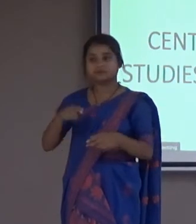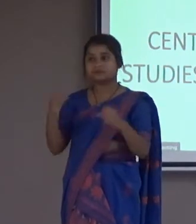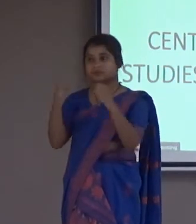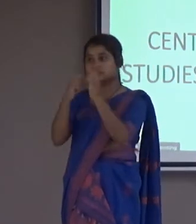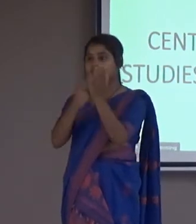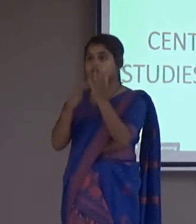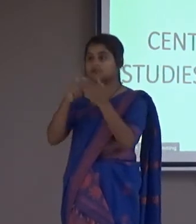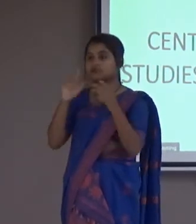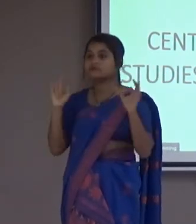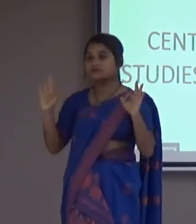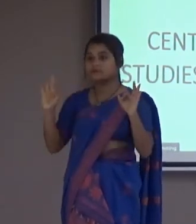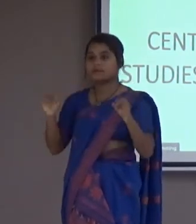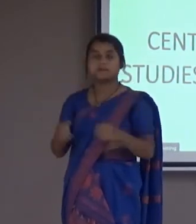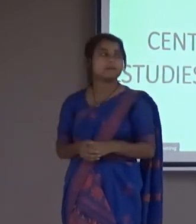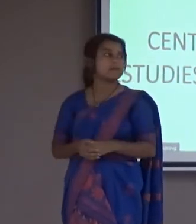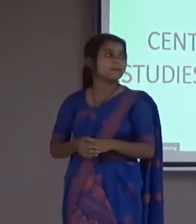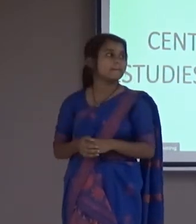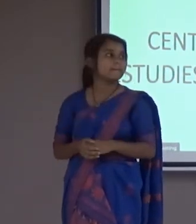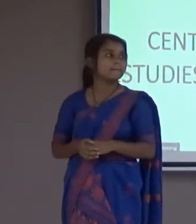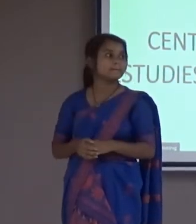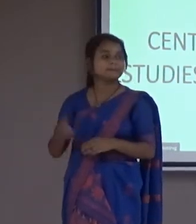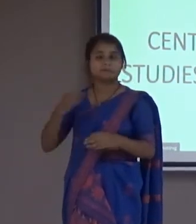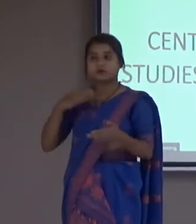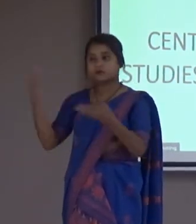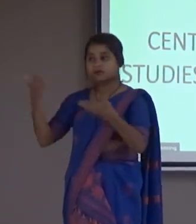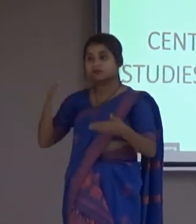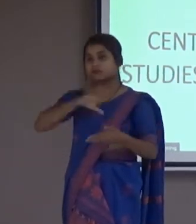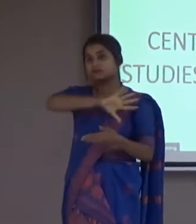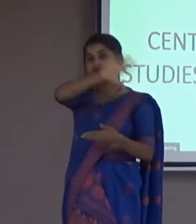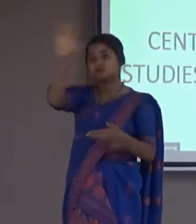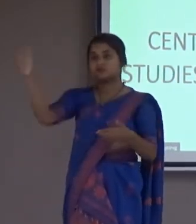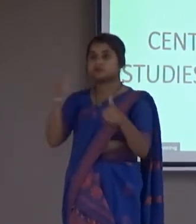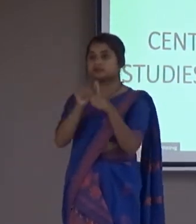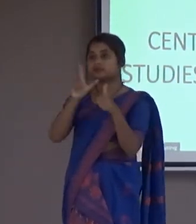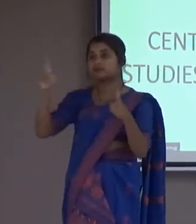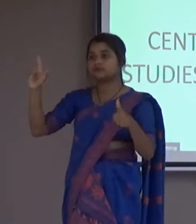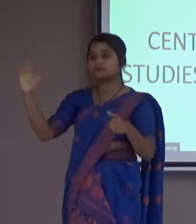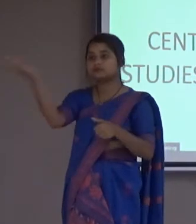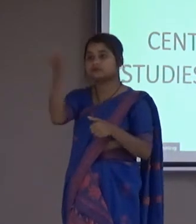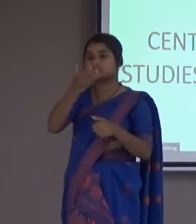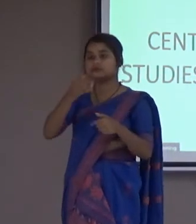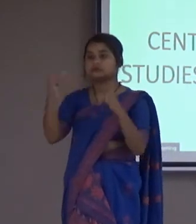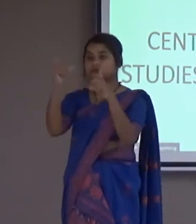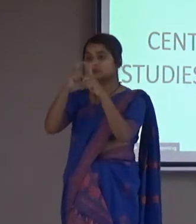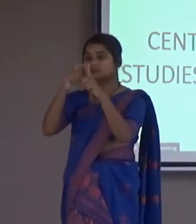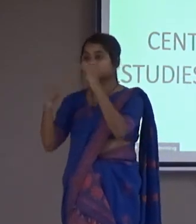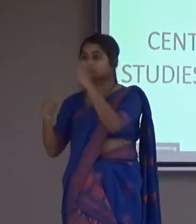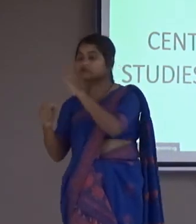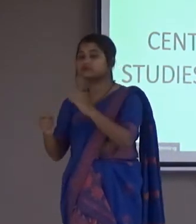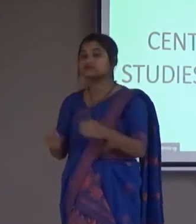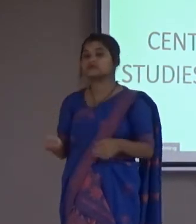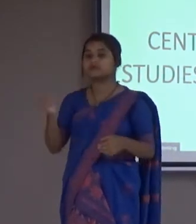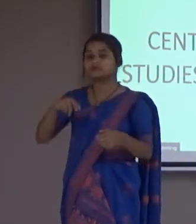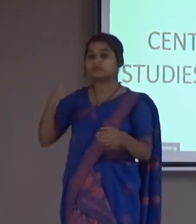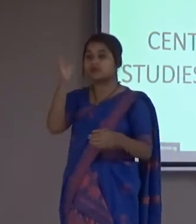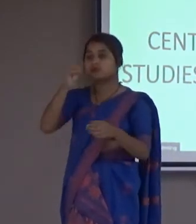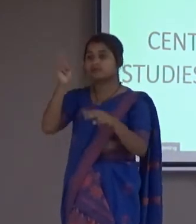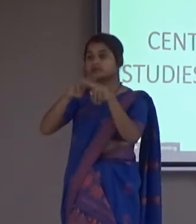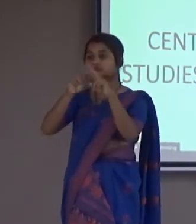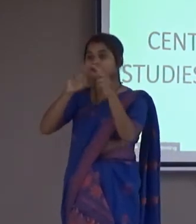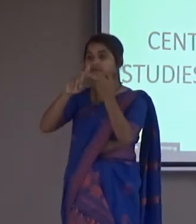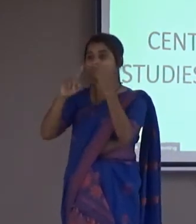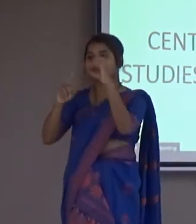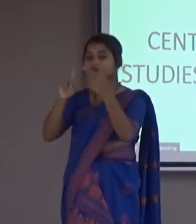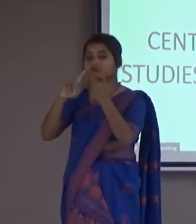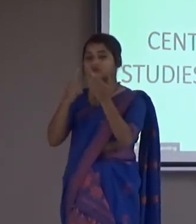good in this center. I welcome all other, our Deputy Commissioner and other distinguished officers, our